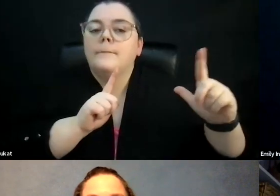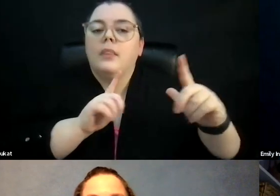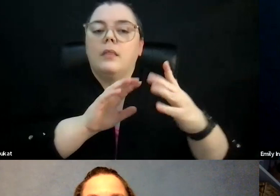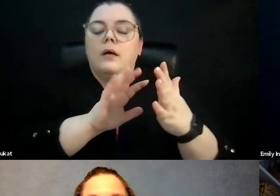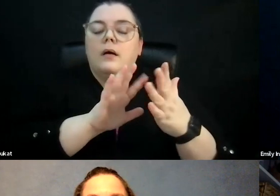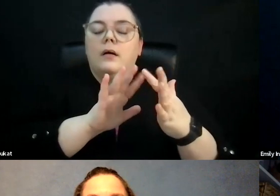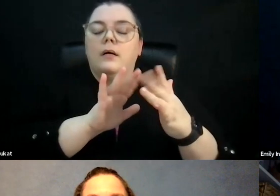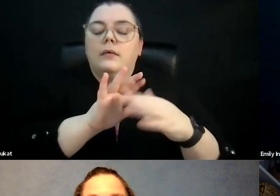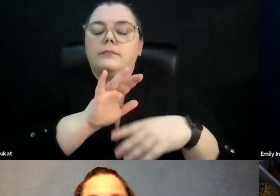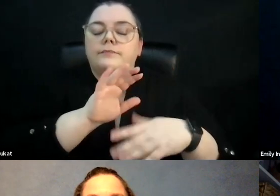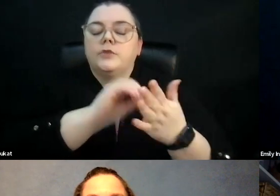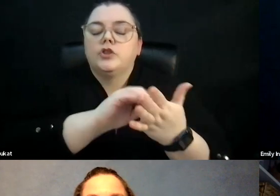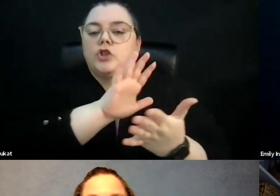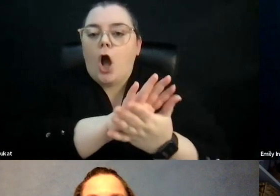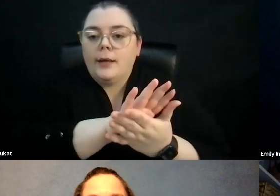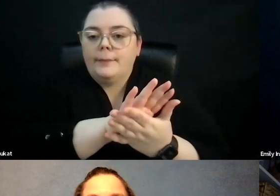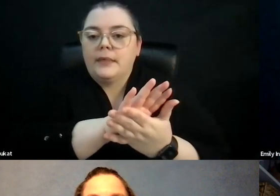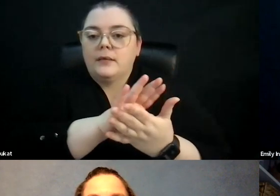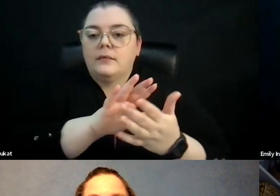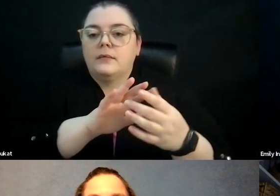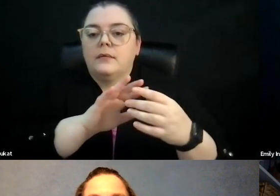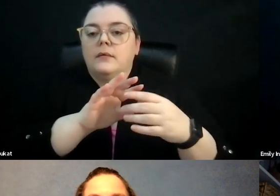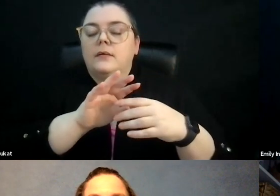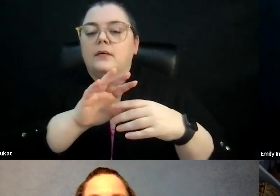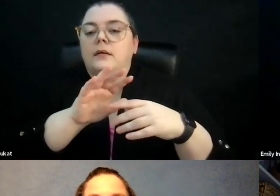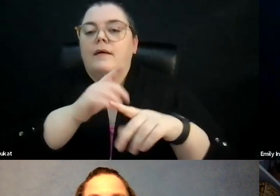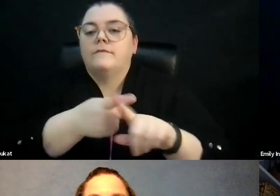Rain saying, sorry, I want to pull up the document.